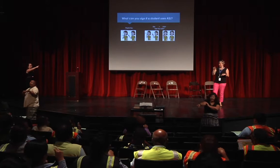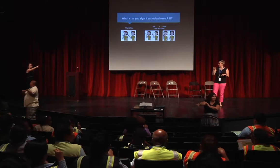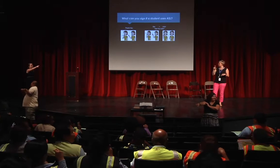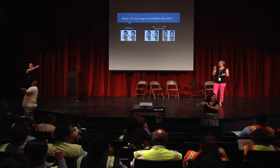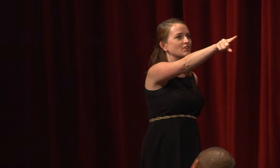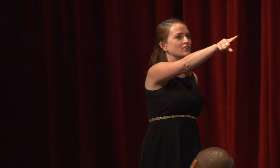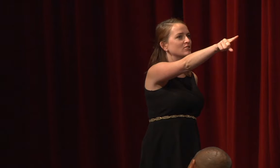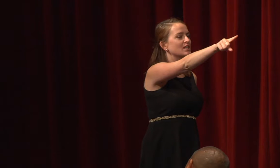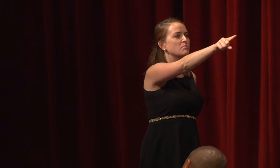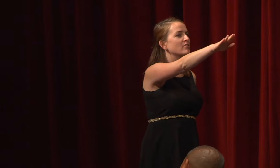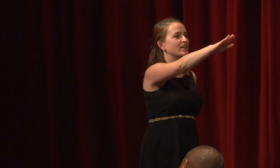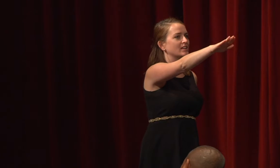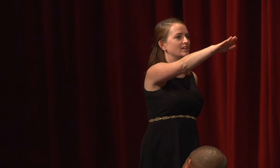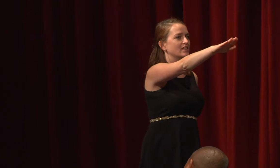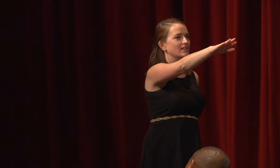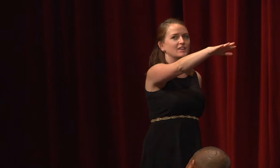Perfect. I see you. You did it perfectly.